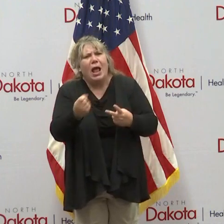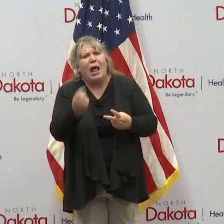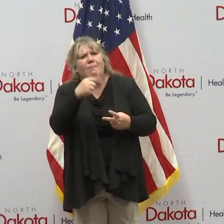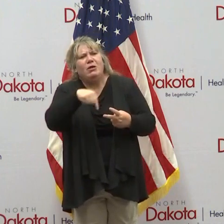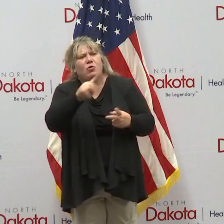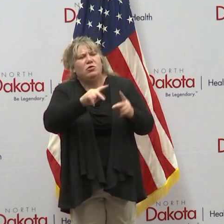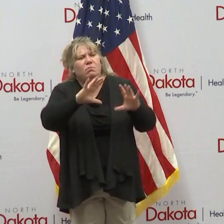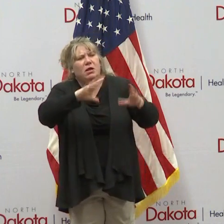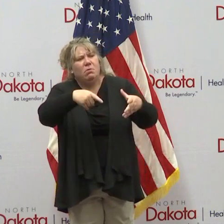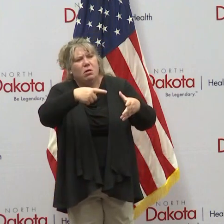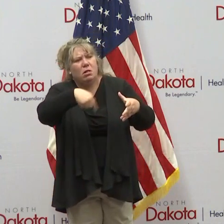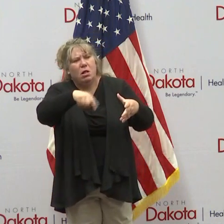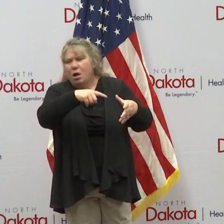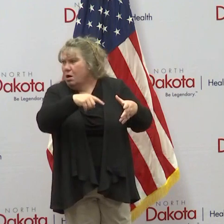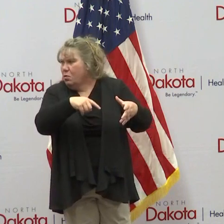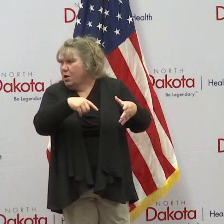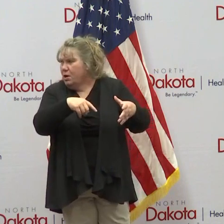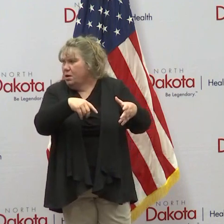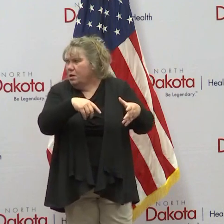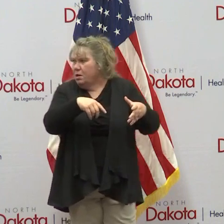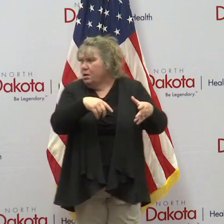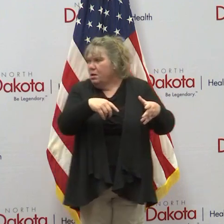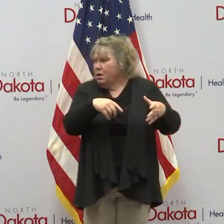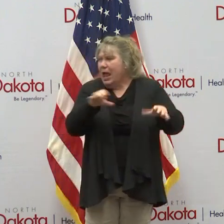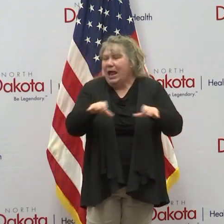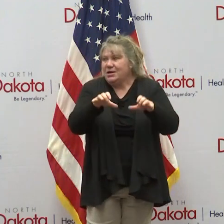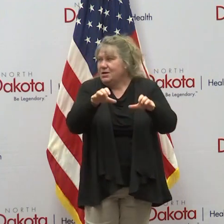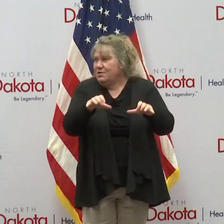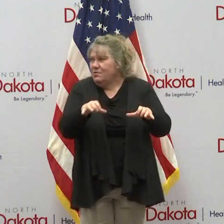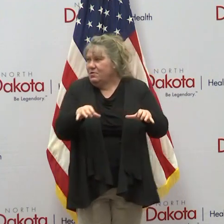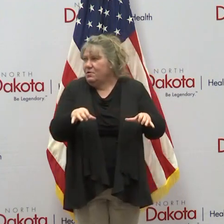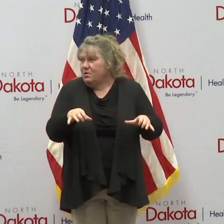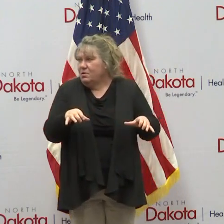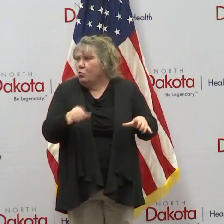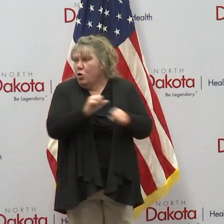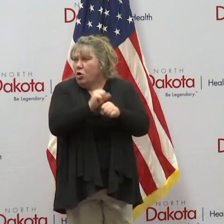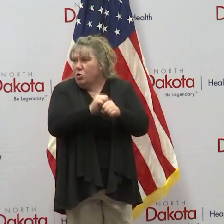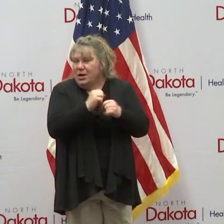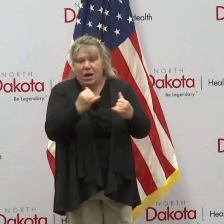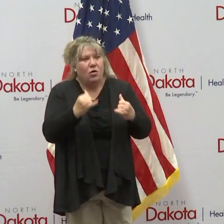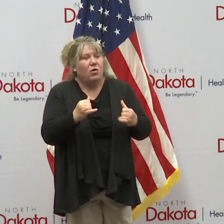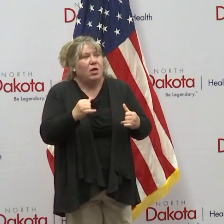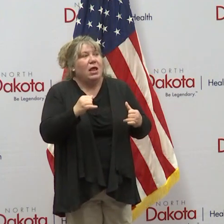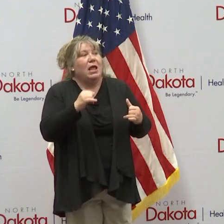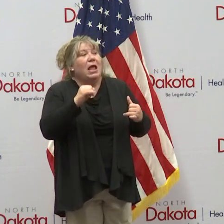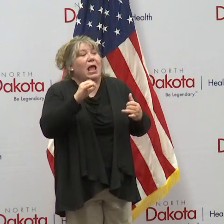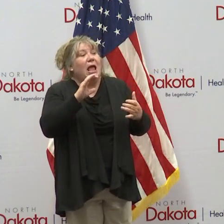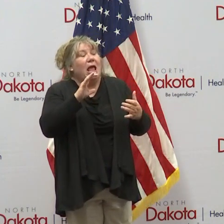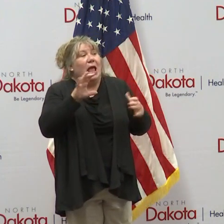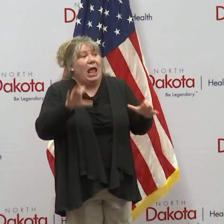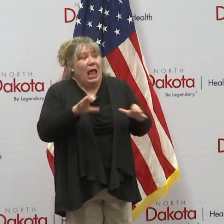those are active? Jack, active contact tracers right now is 77.